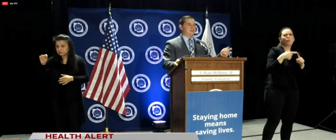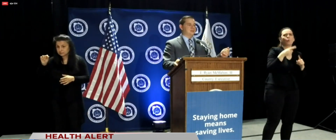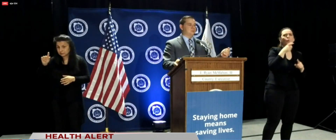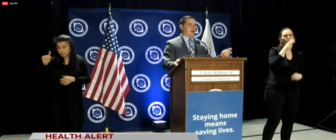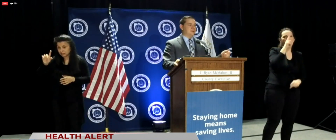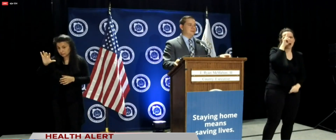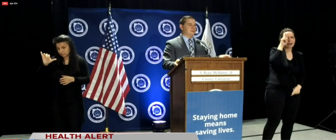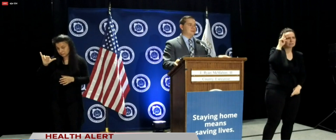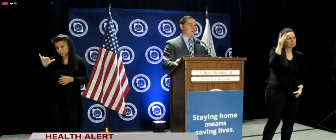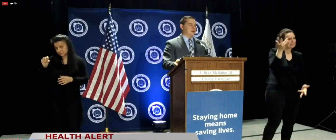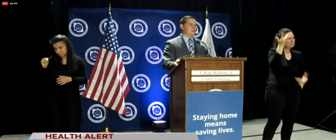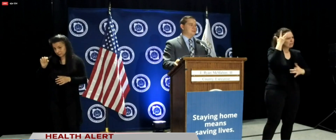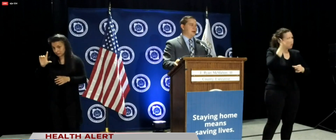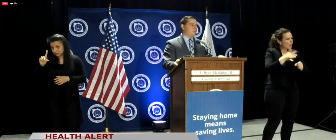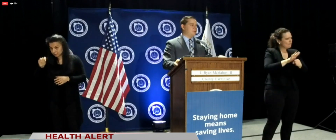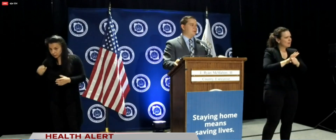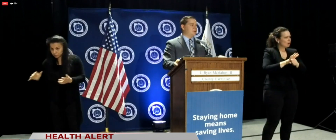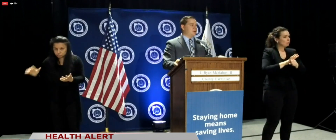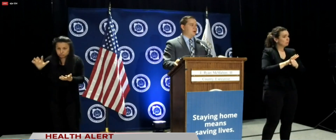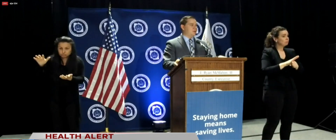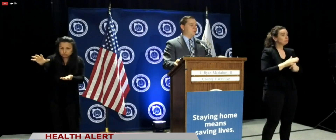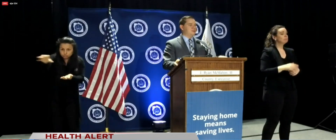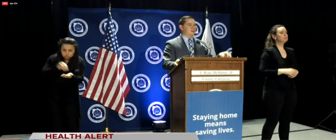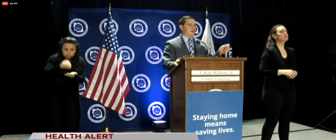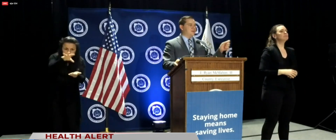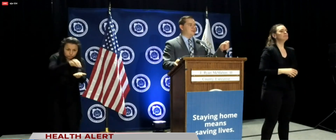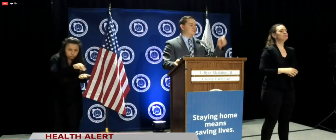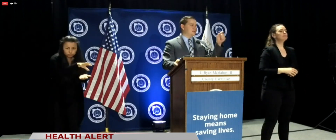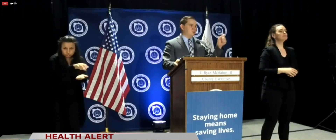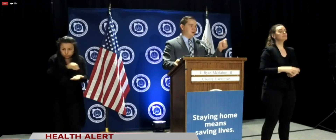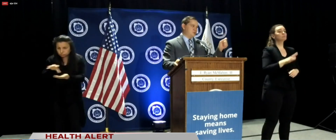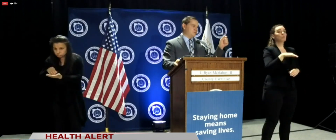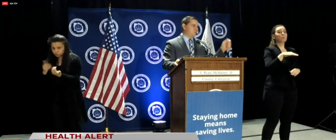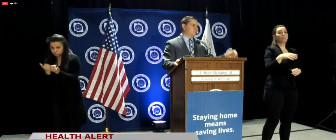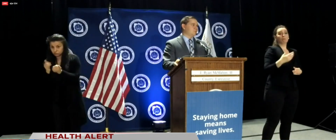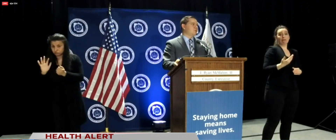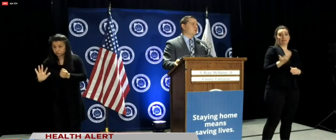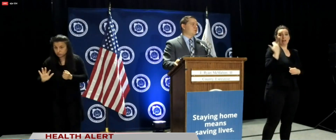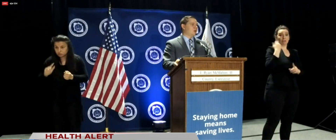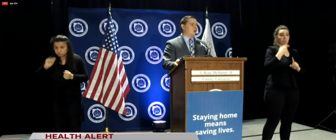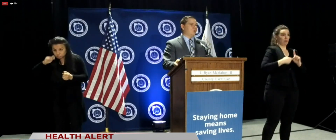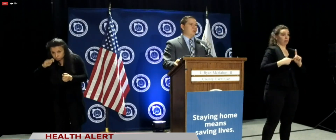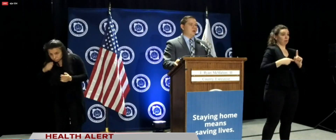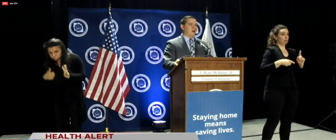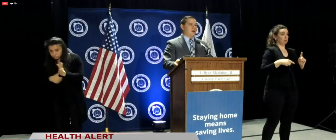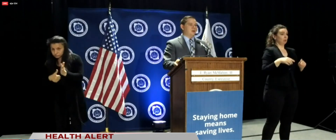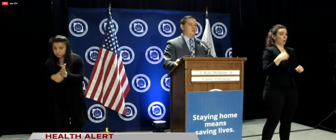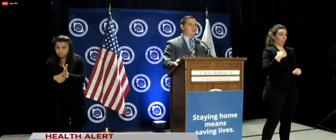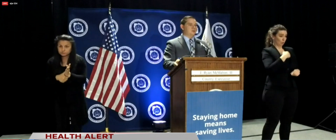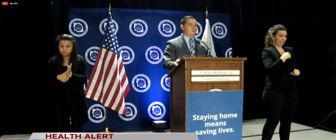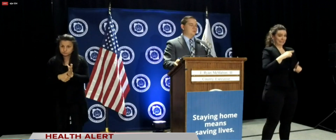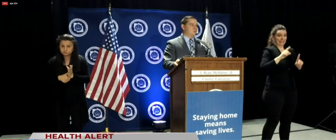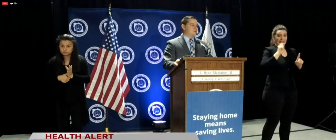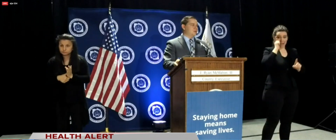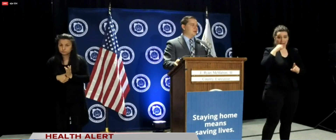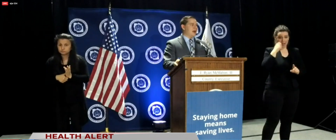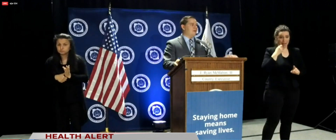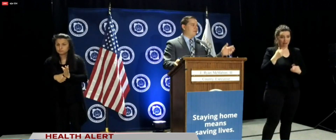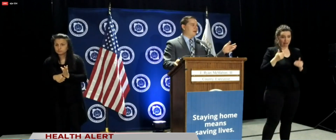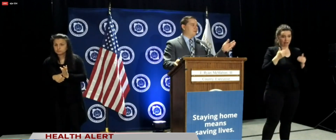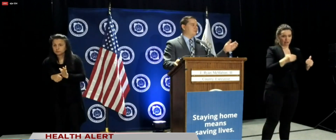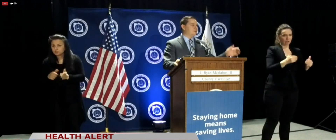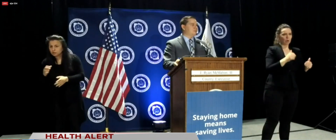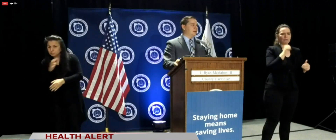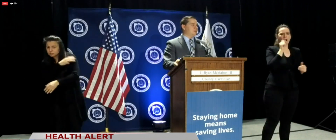the testing process as this happened, there wasn't an ethnicity question. So you didn't